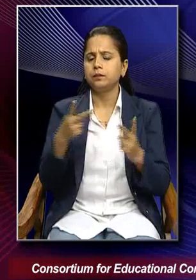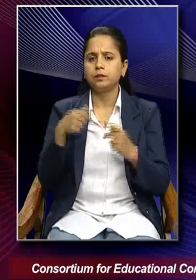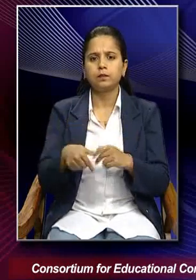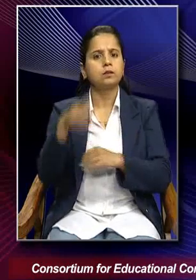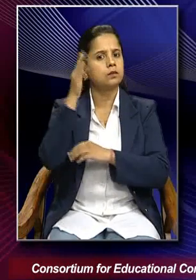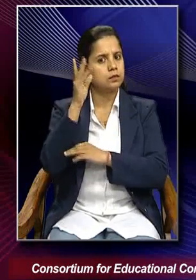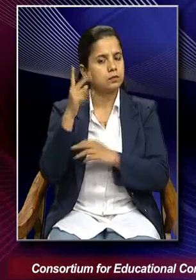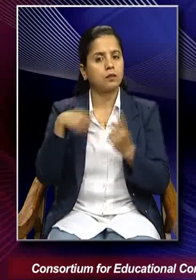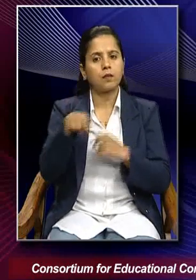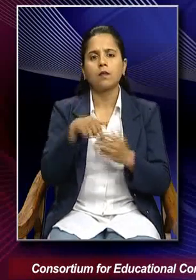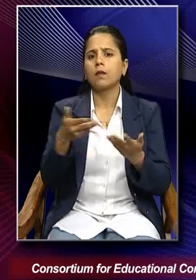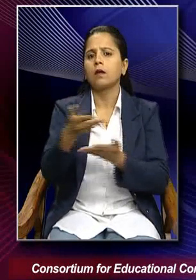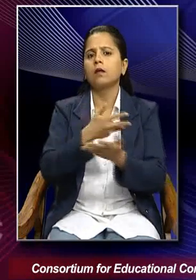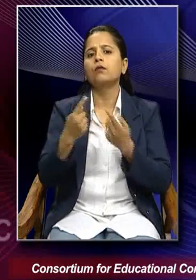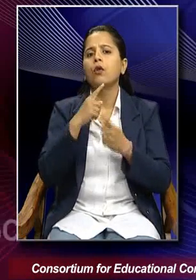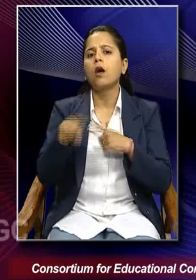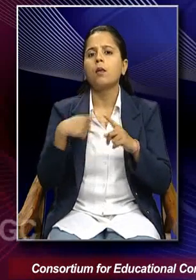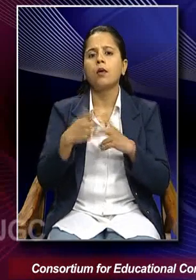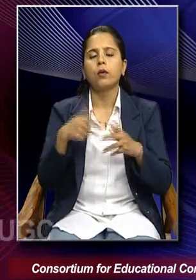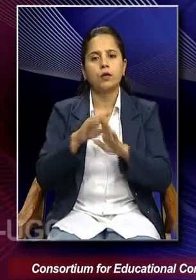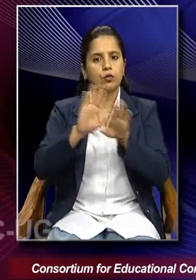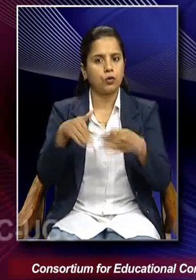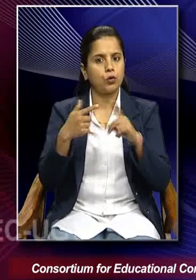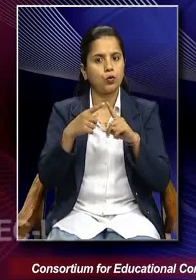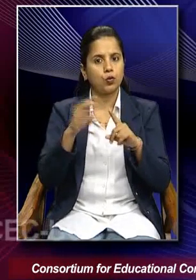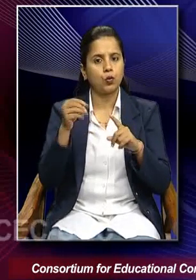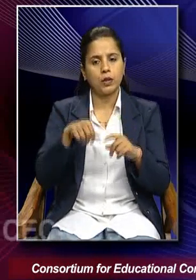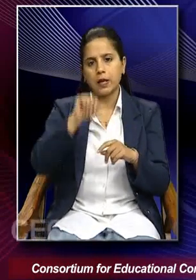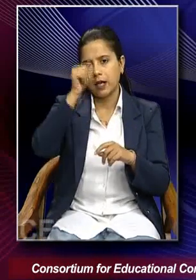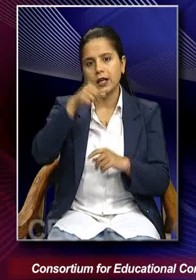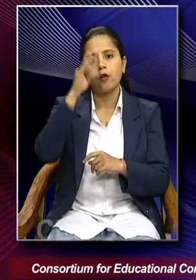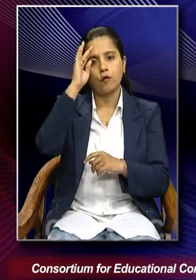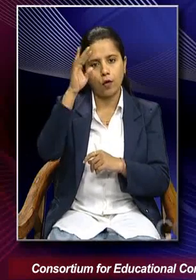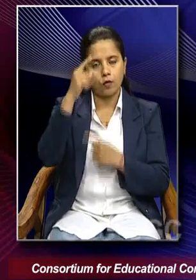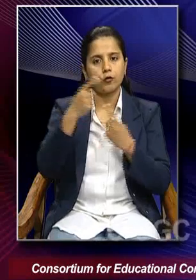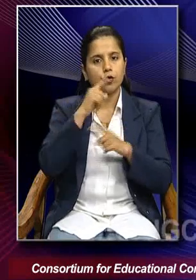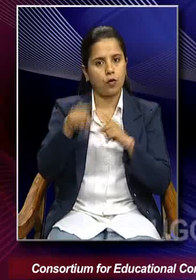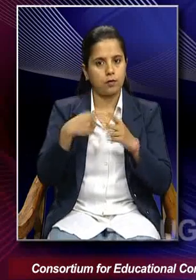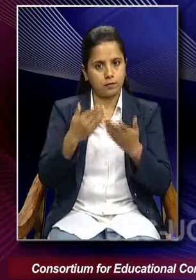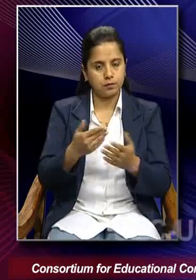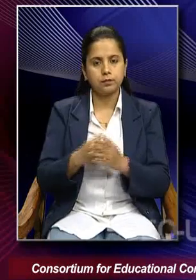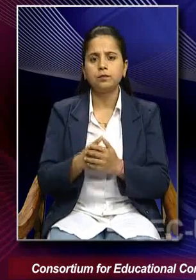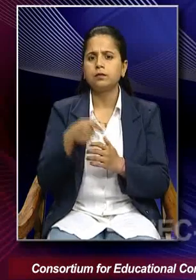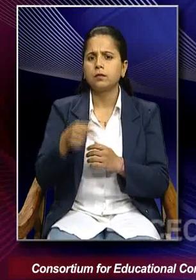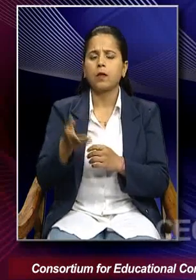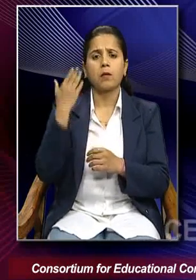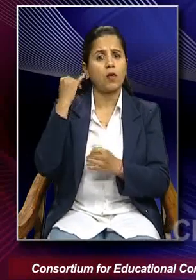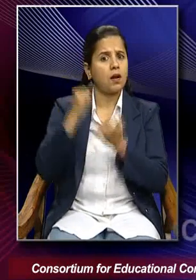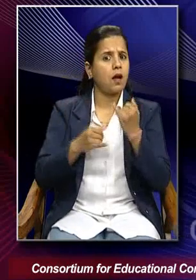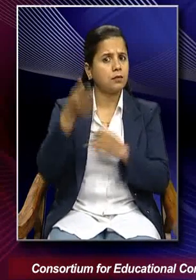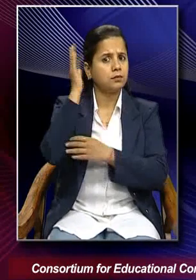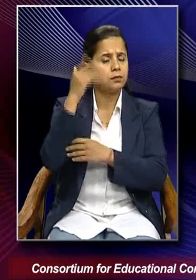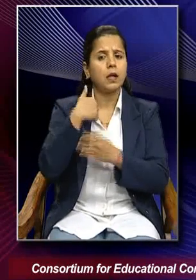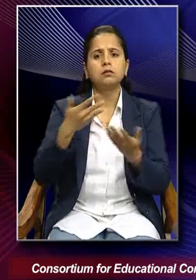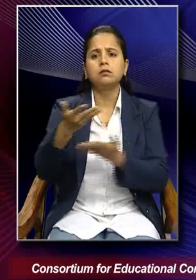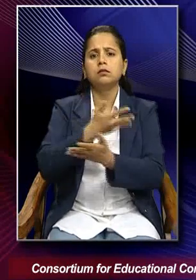series, we are discussing the introduction to Indian philosophy. In our last lecture, we